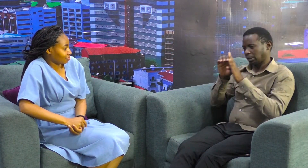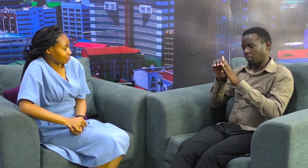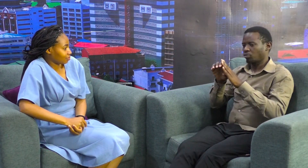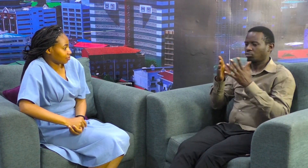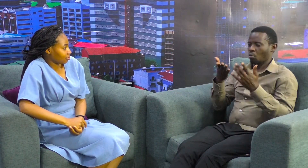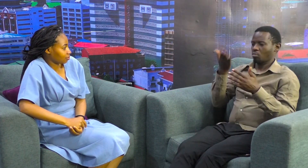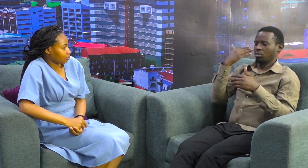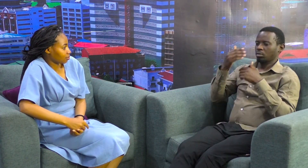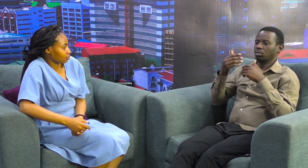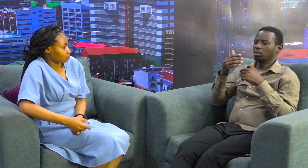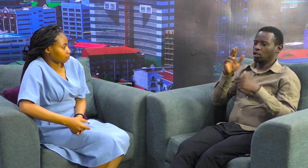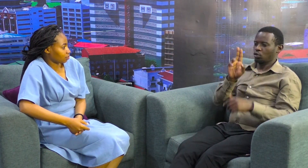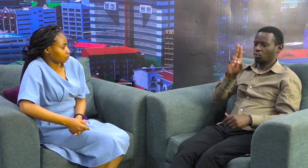problem. For example,